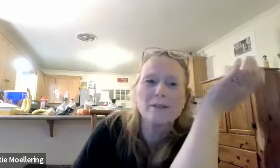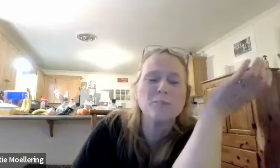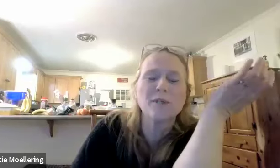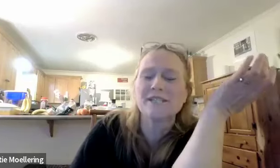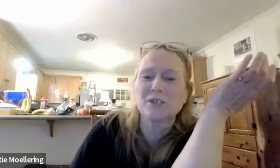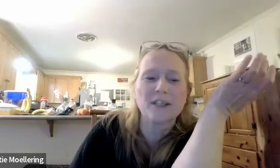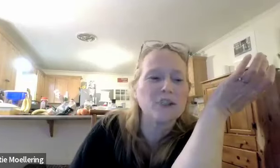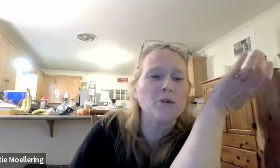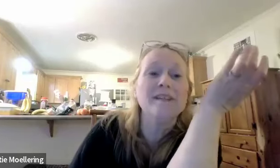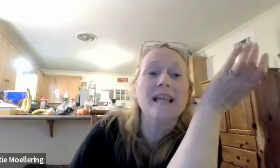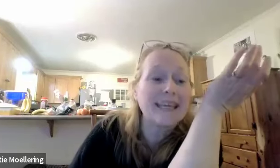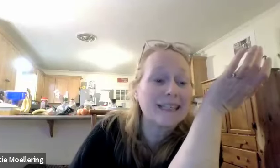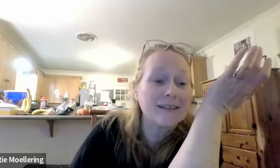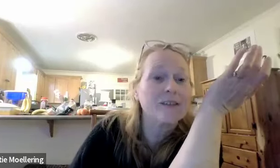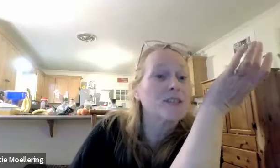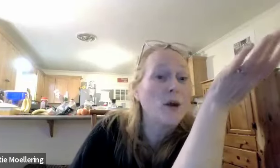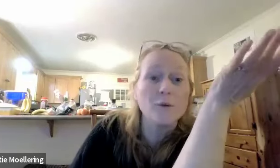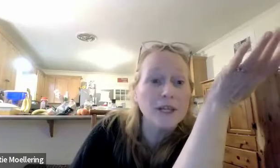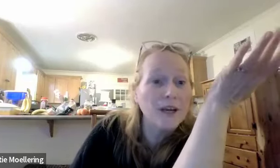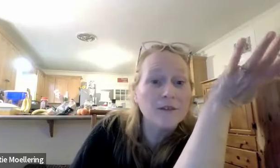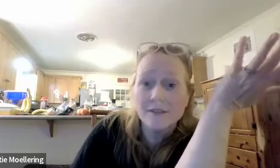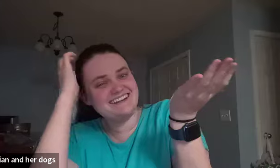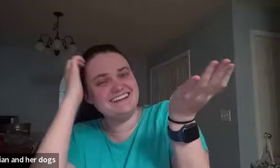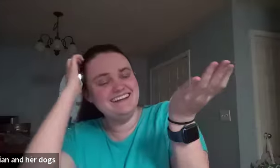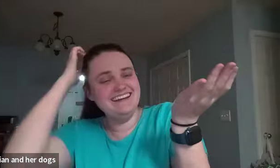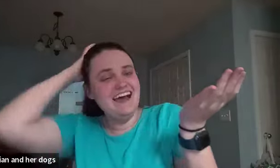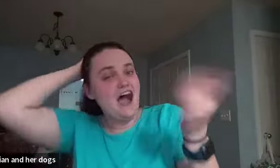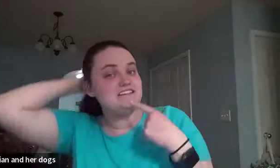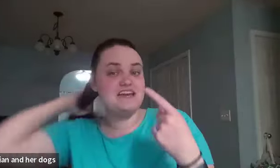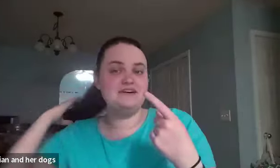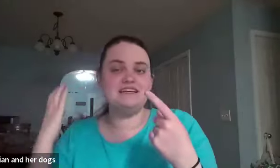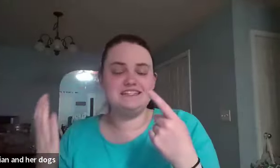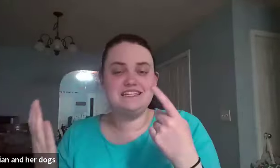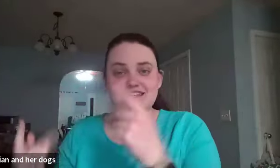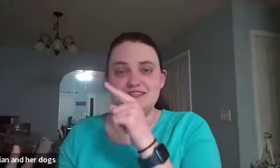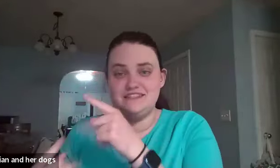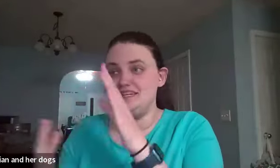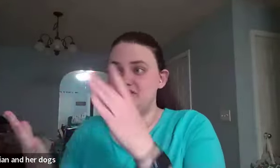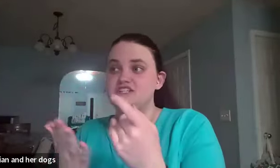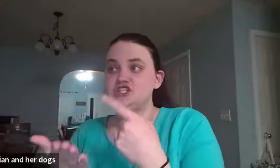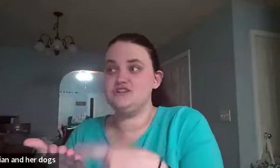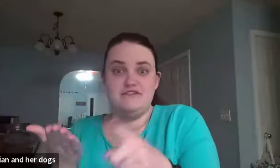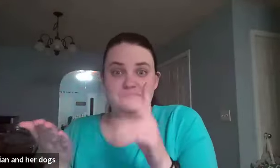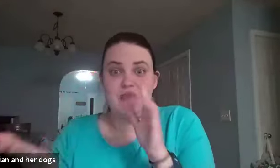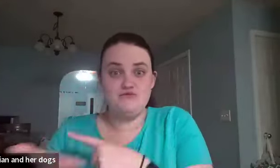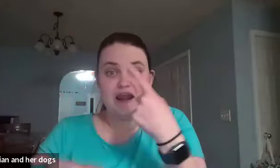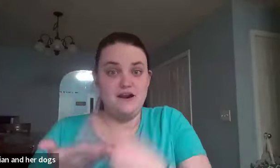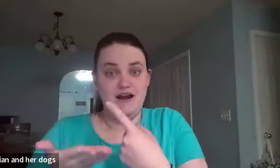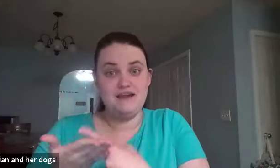would you pronounce it correctly? You don't even like it. yeah, So exactly. I was like, see, that just shows how rare I